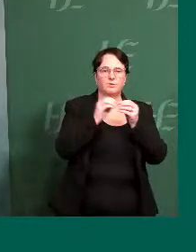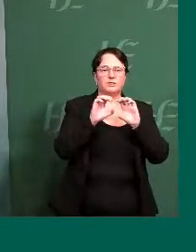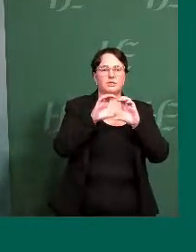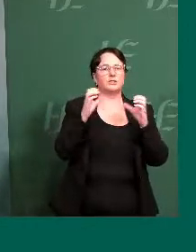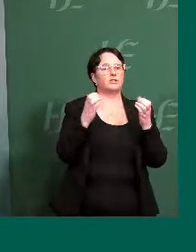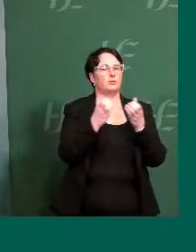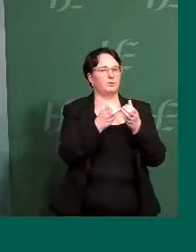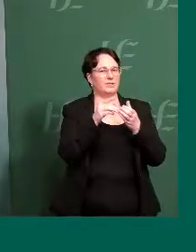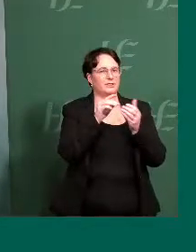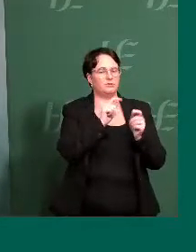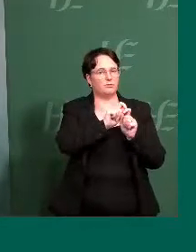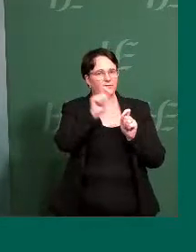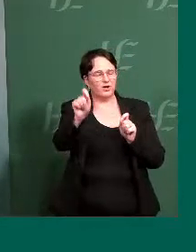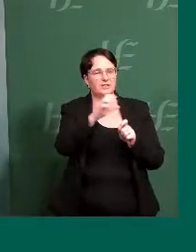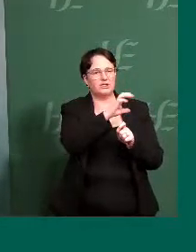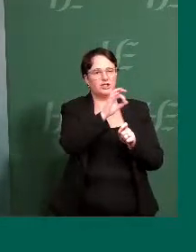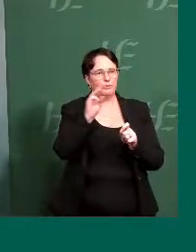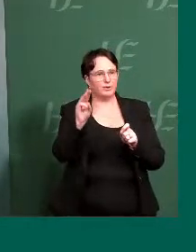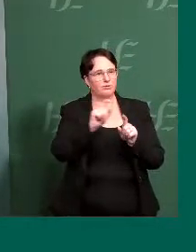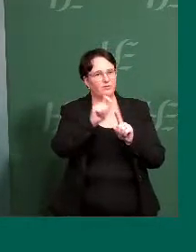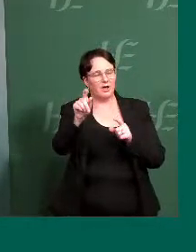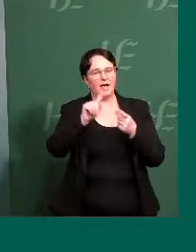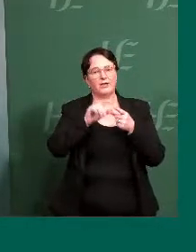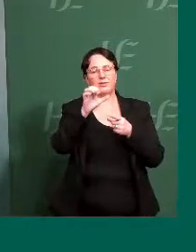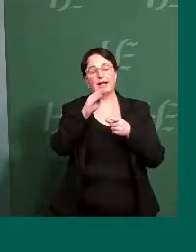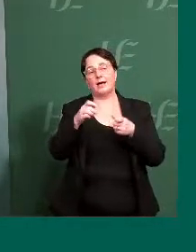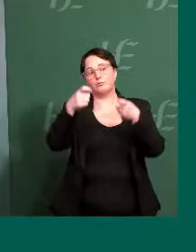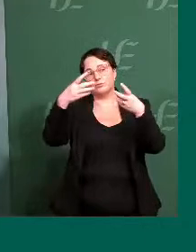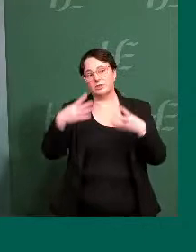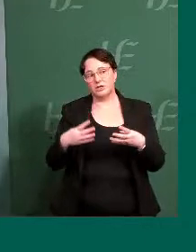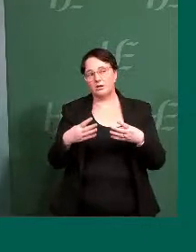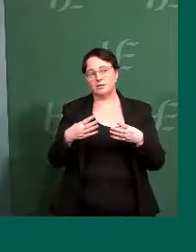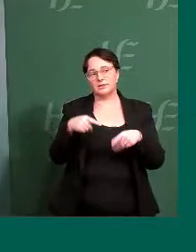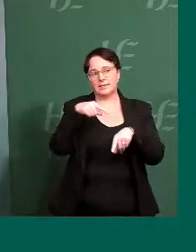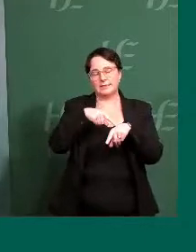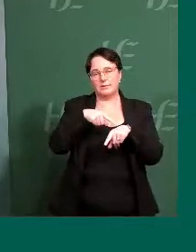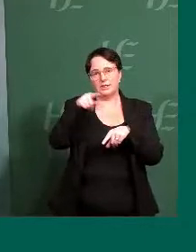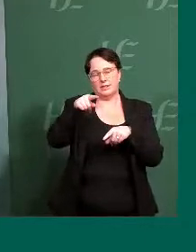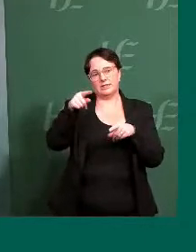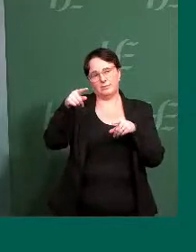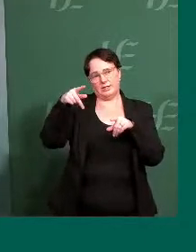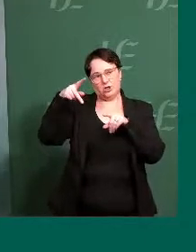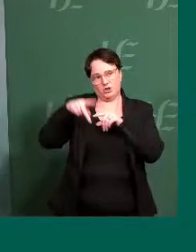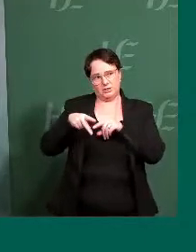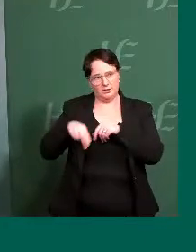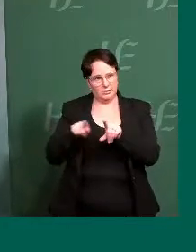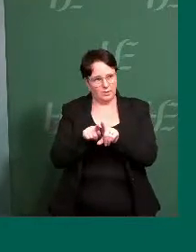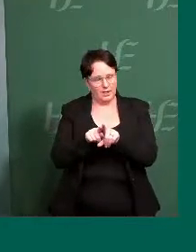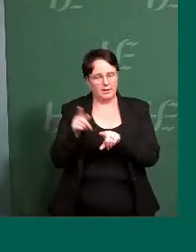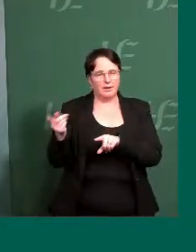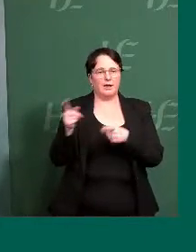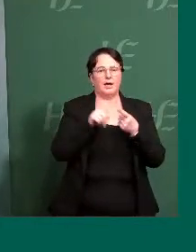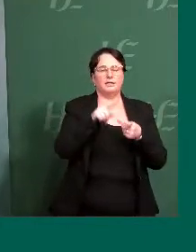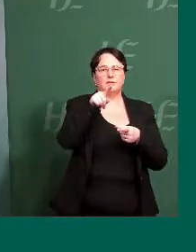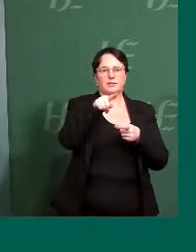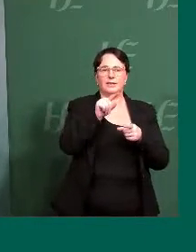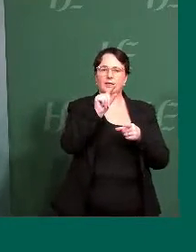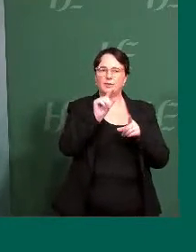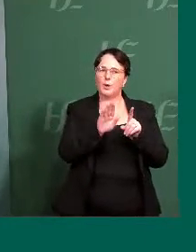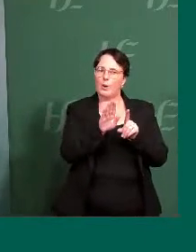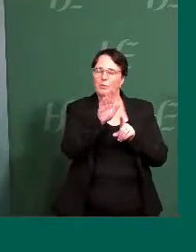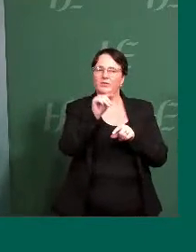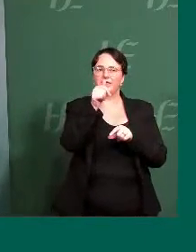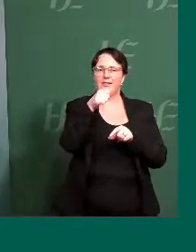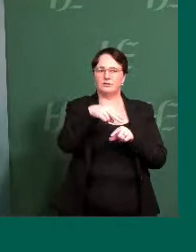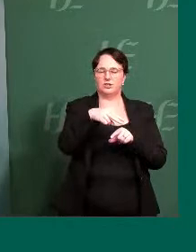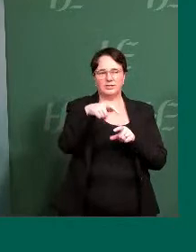GP referrals, and then consequently the laboratory results, all decreasing as a result of that. Slight increase in the antigen test, but again, partially